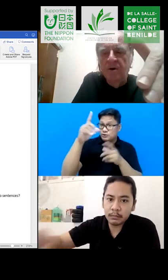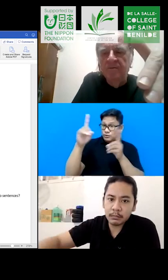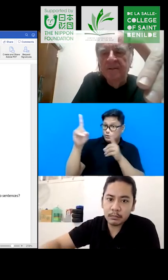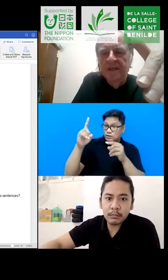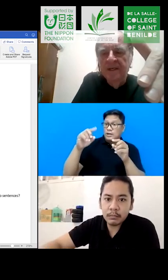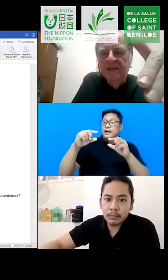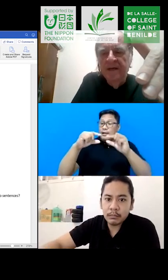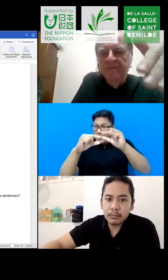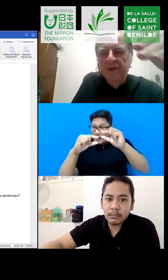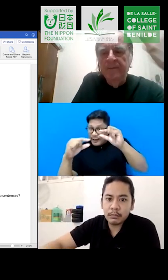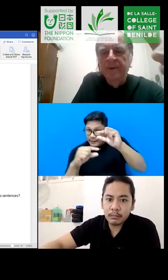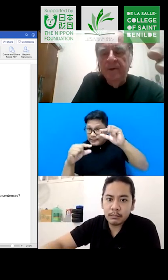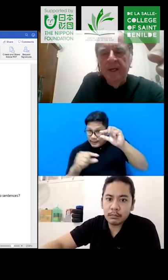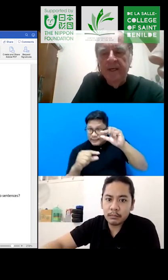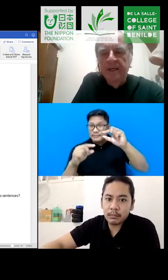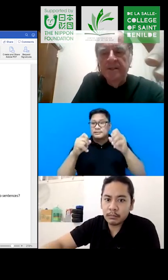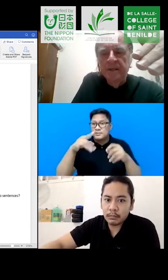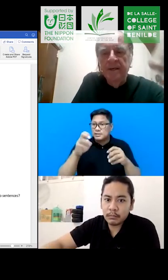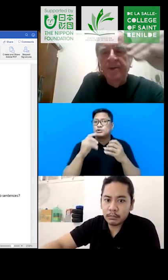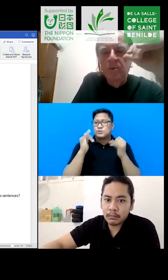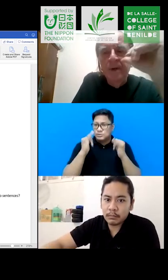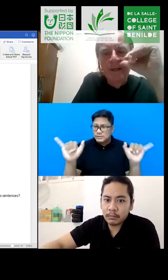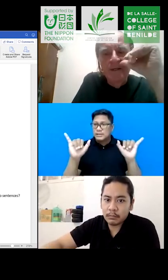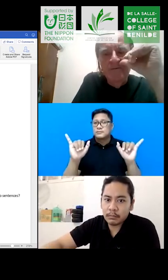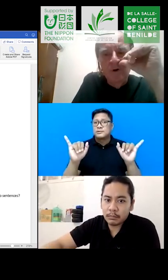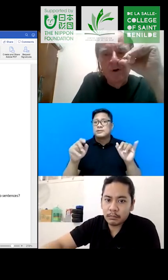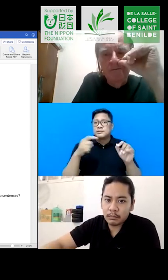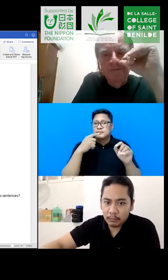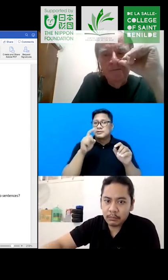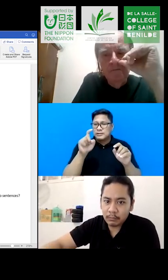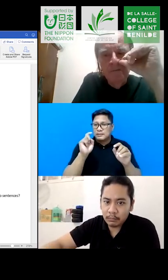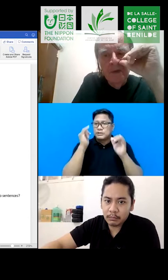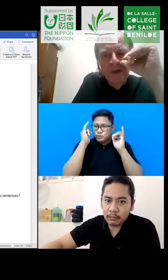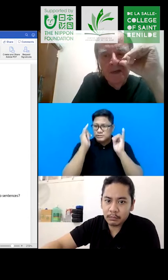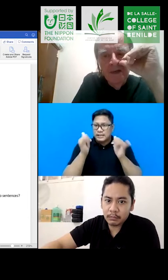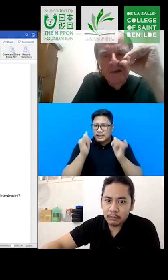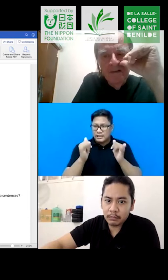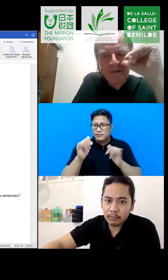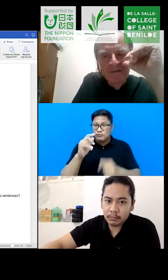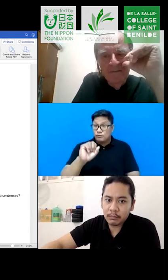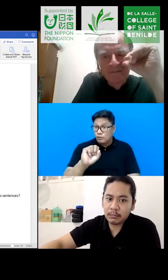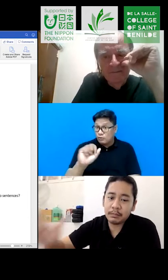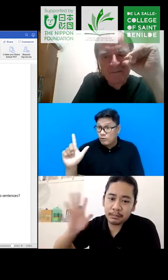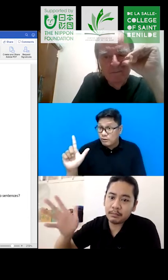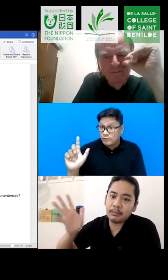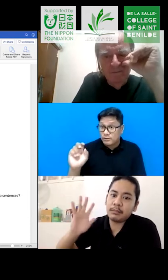to all. If you keep it the way it is, keep it the way it is for all.